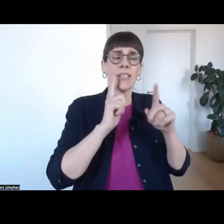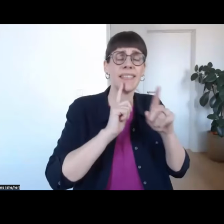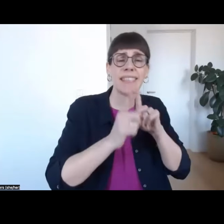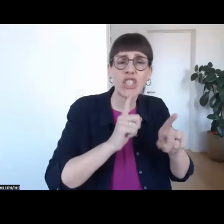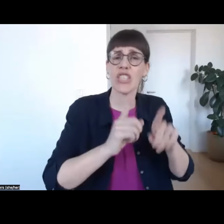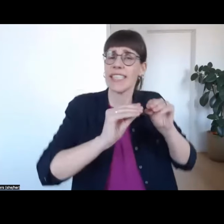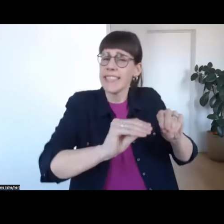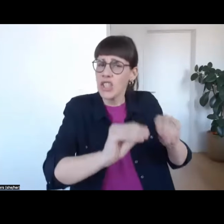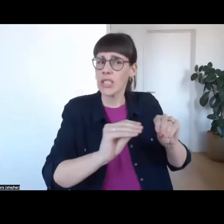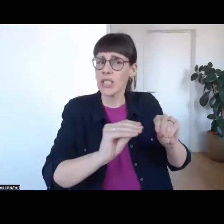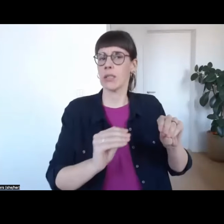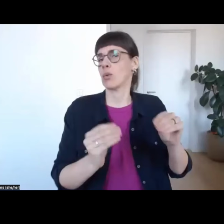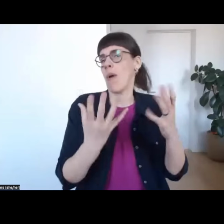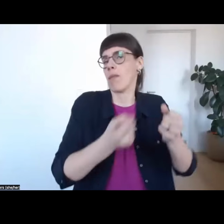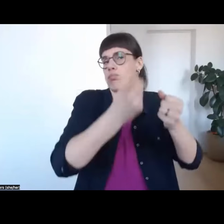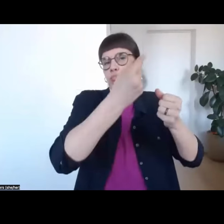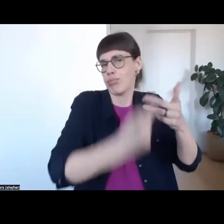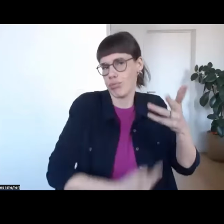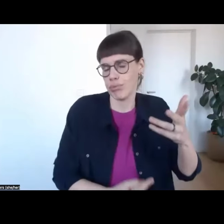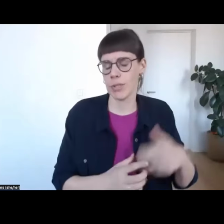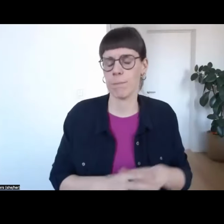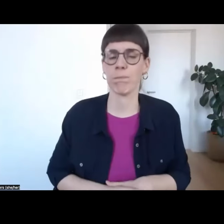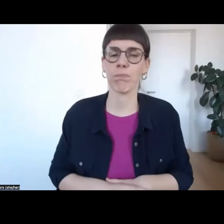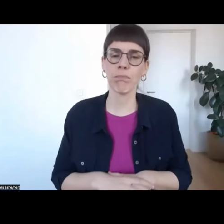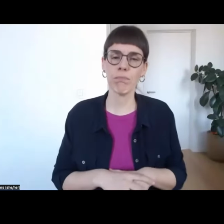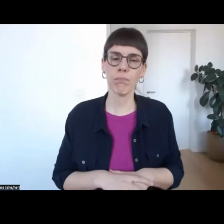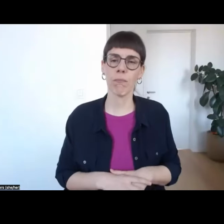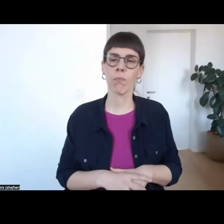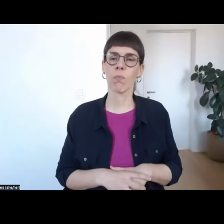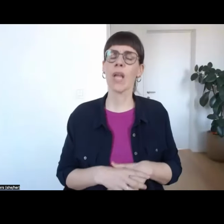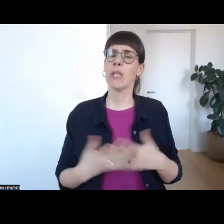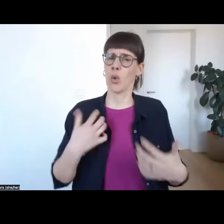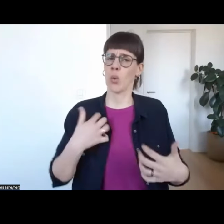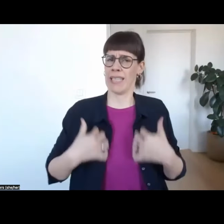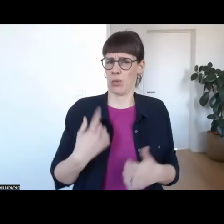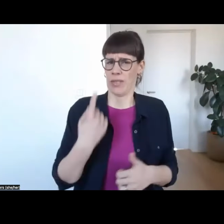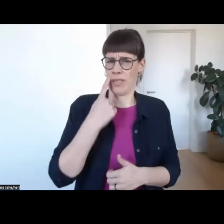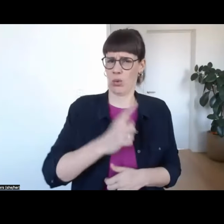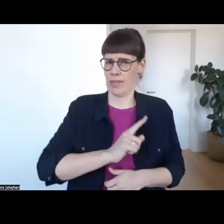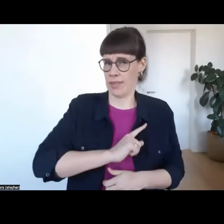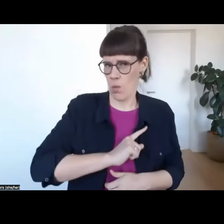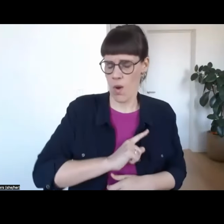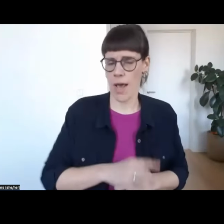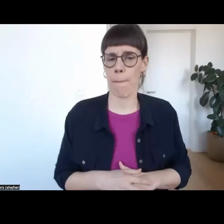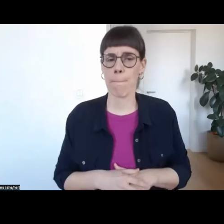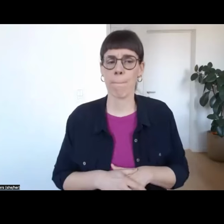It's often in settings such as education and healthcare that we see interpreters working as well.